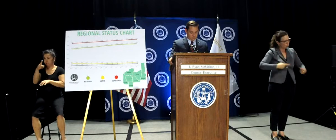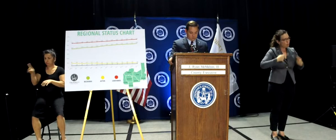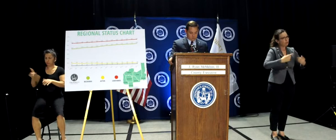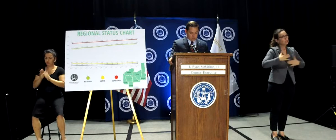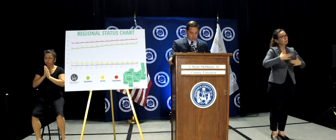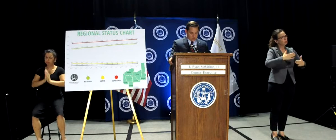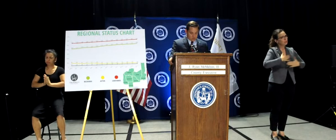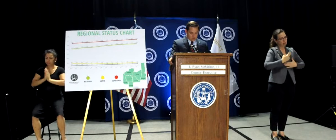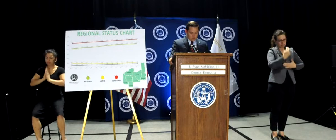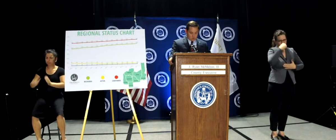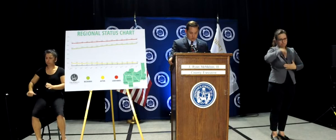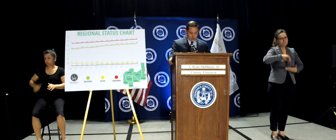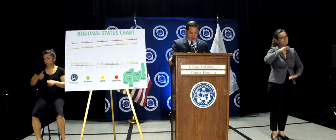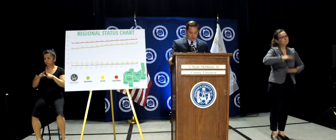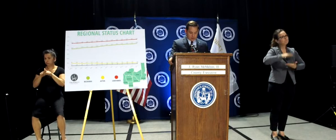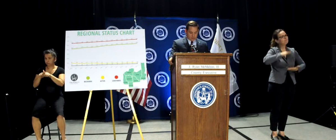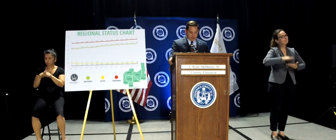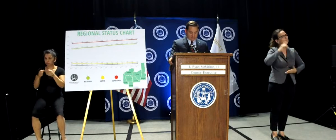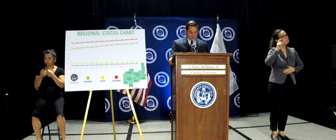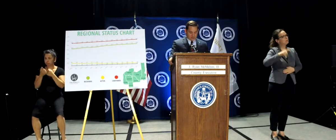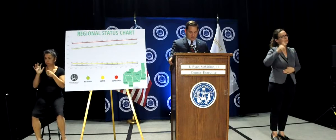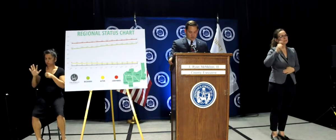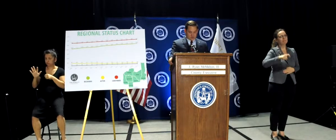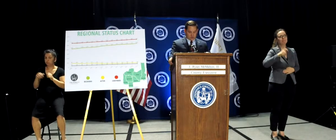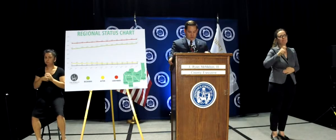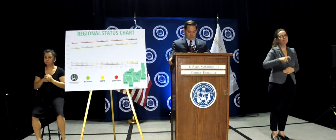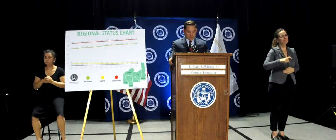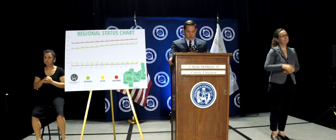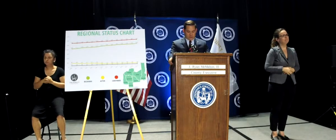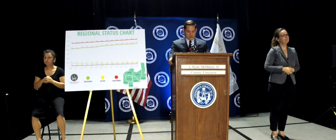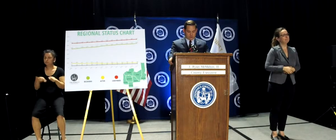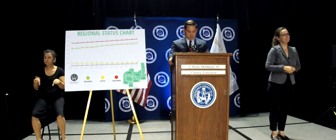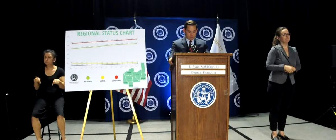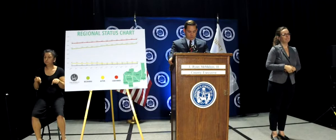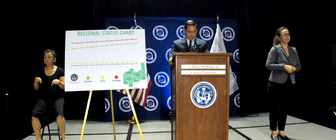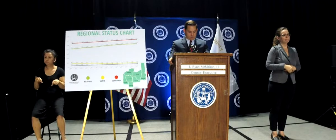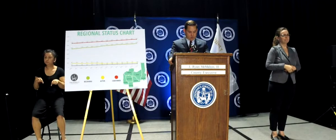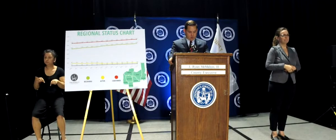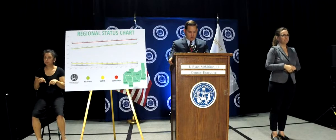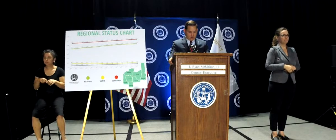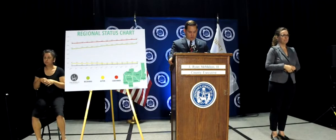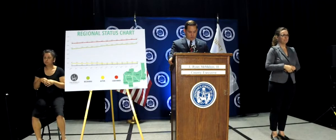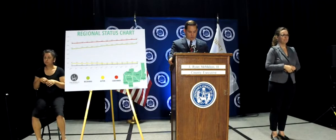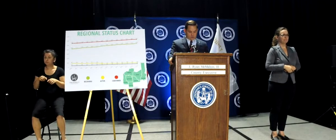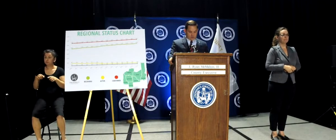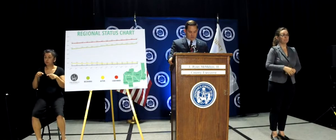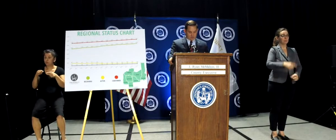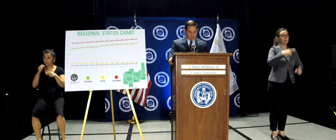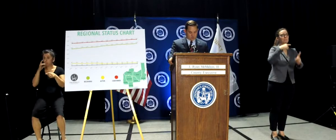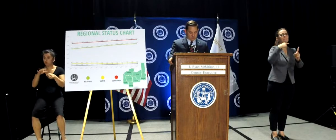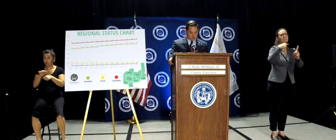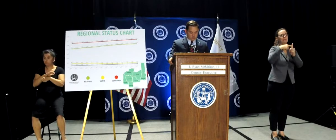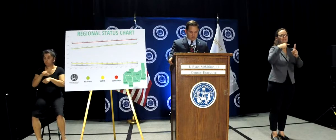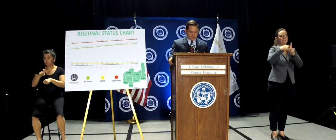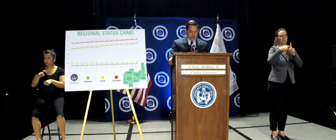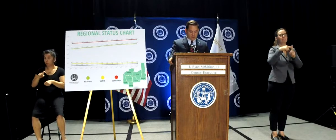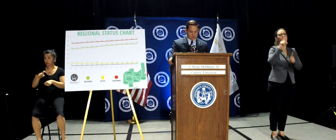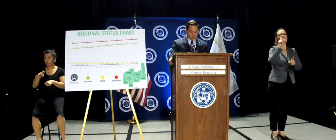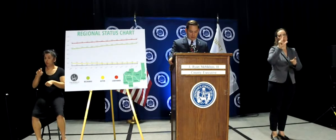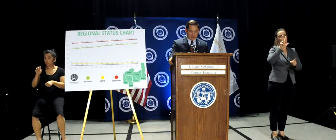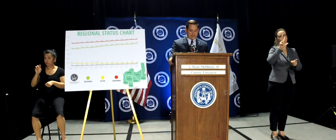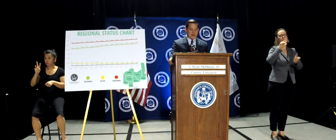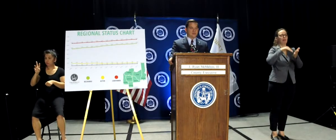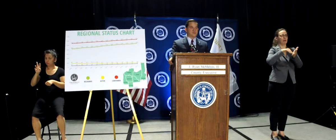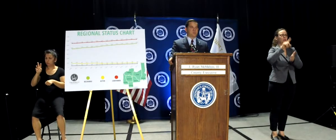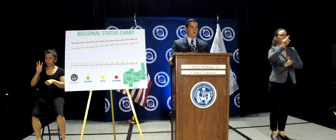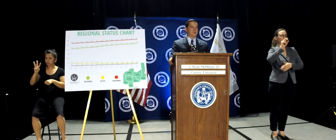better. Looking at positive cases, 37 new cases. Out of the 37, 7